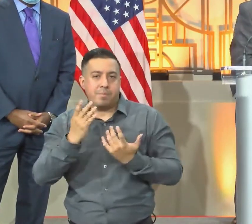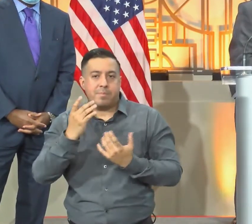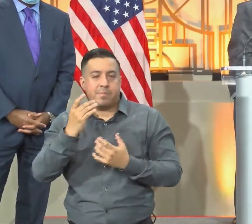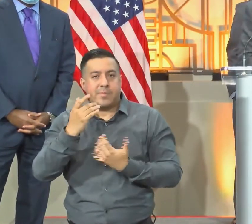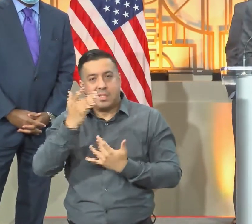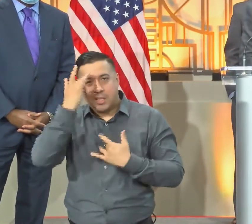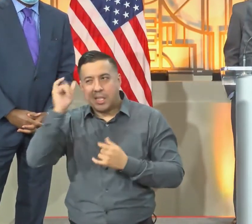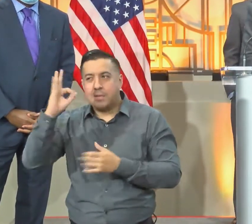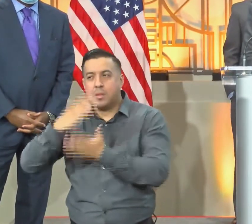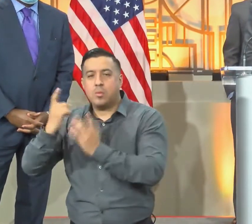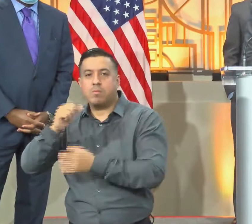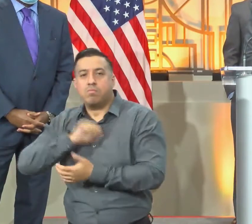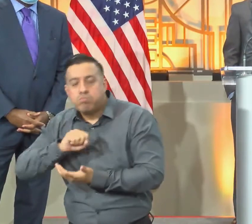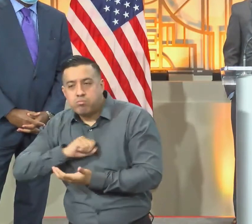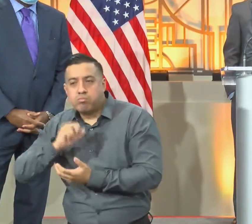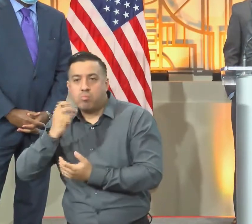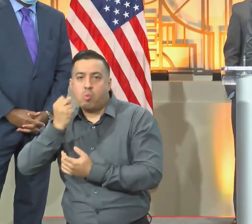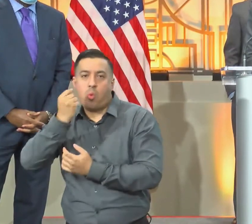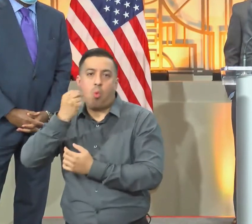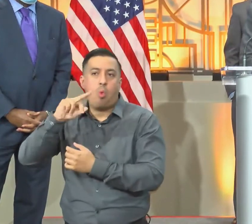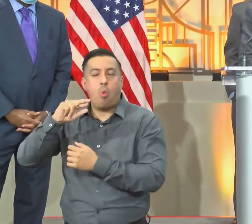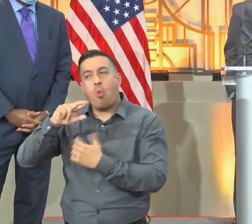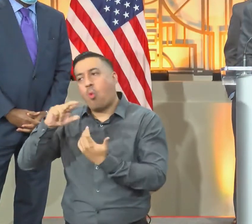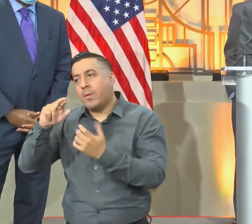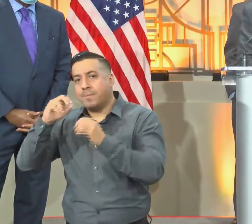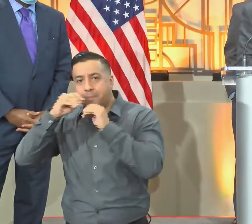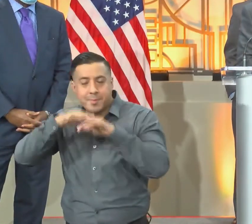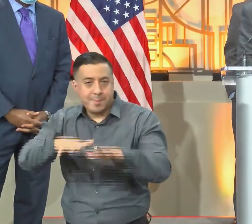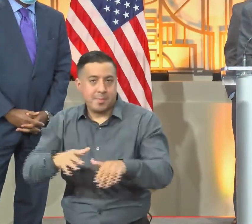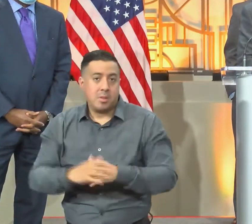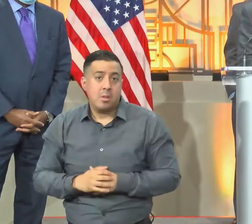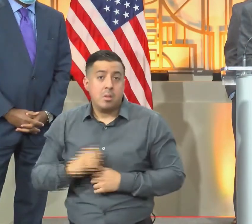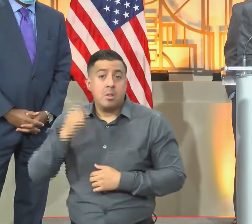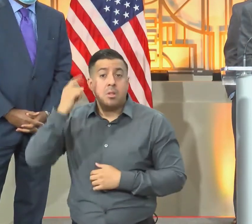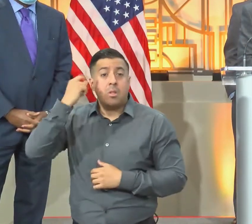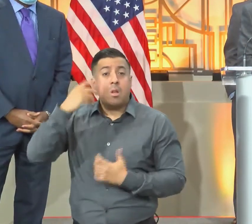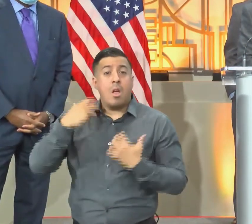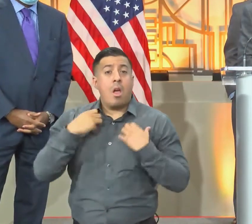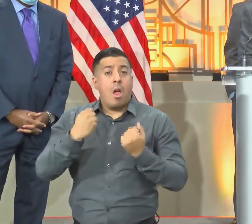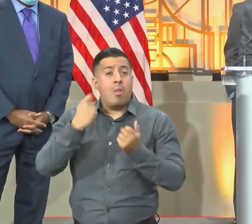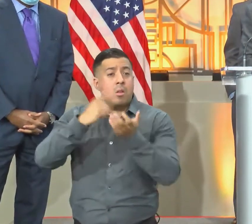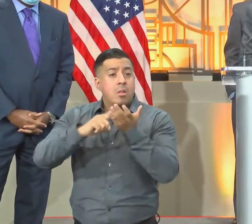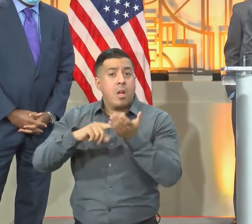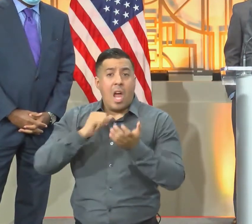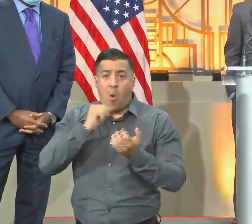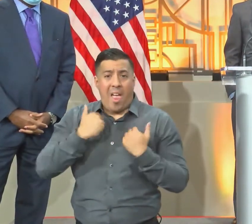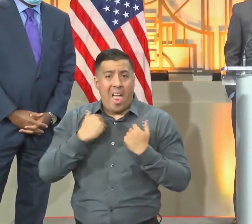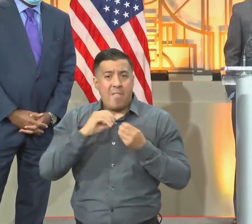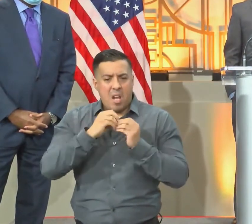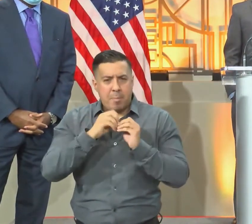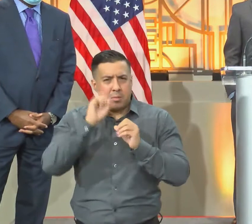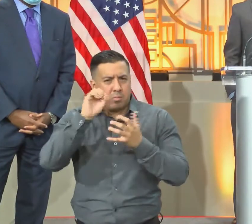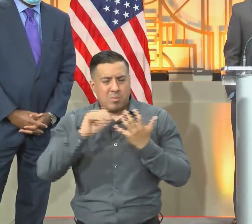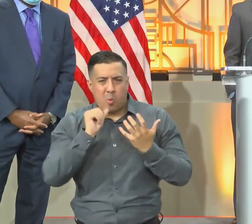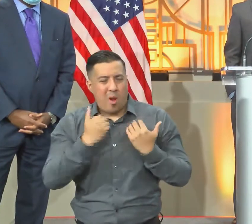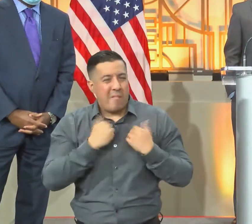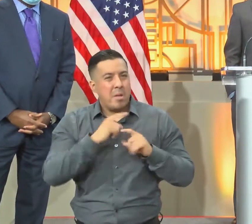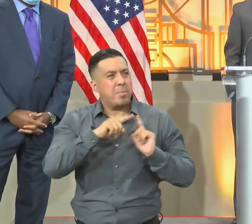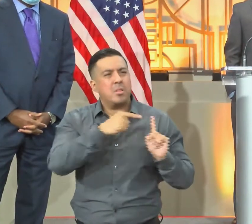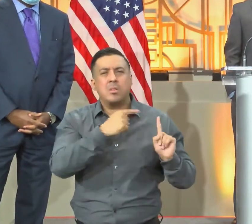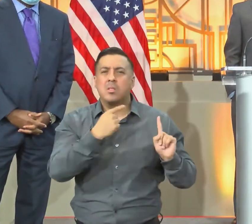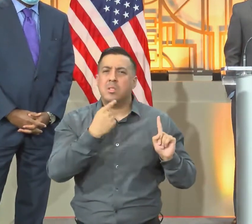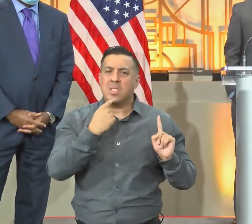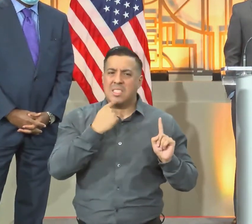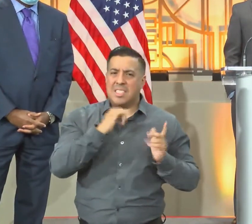sneeze. But the visor alone does very little help. And there was a study that came out just recently. I don't have any of the graphics to show it, but it basically showed that the